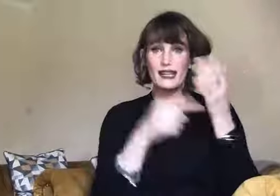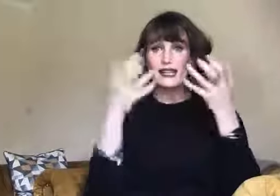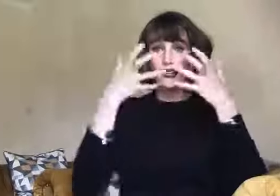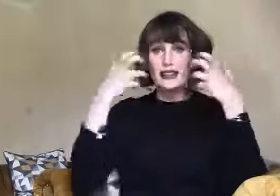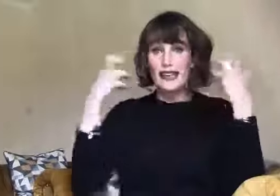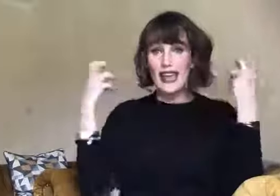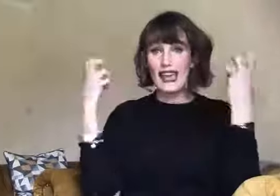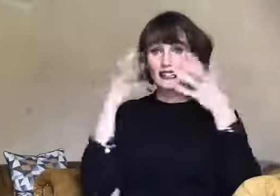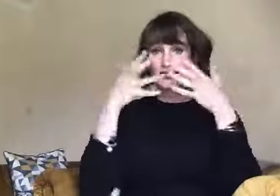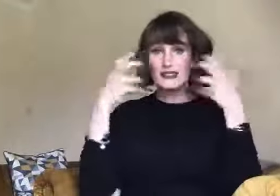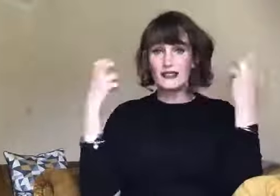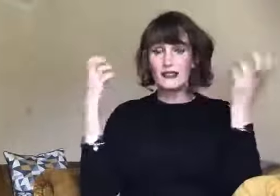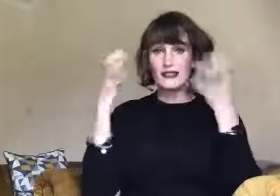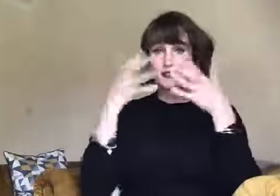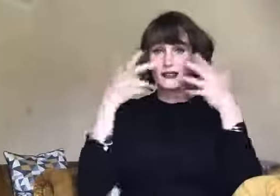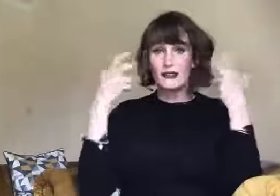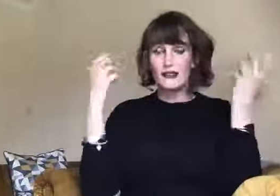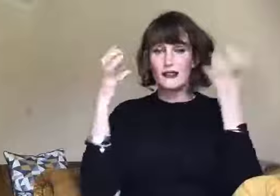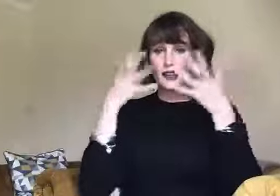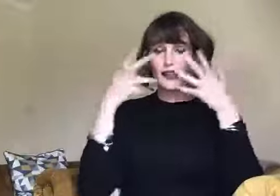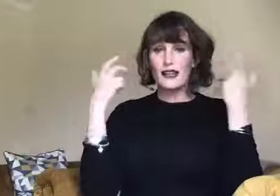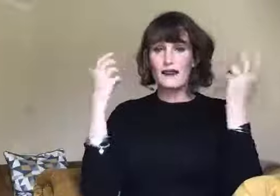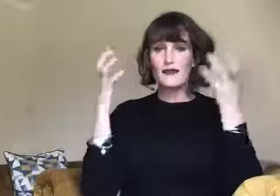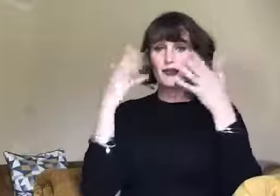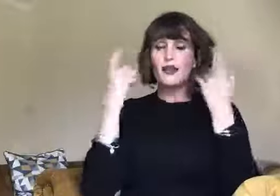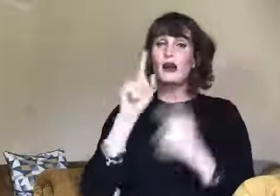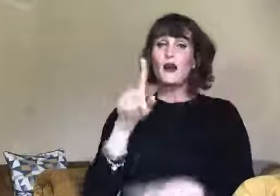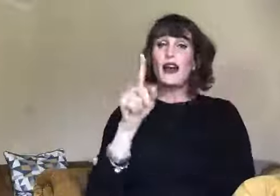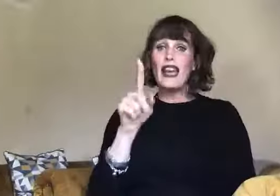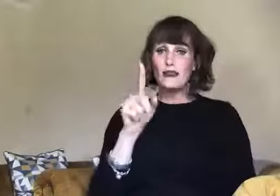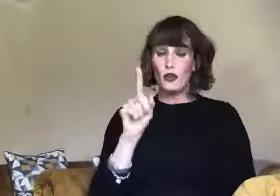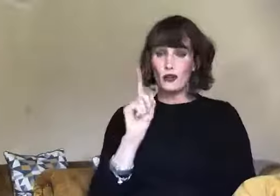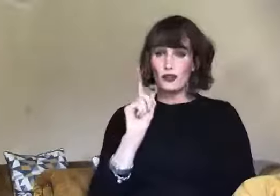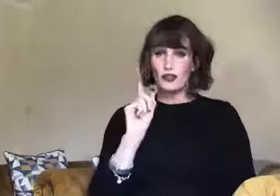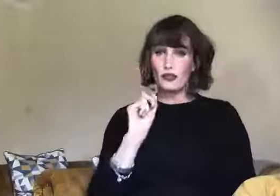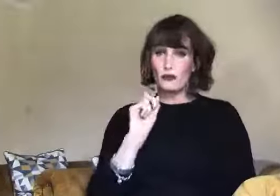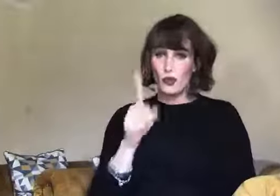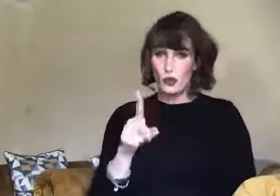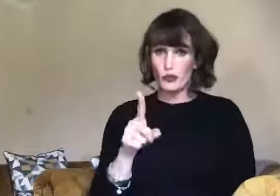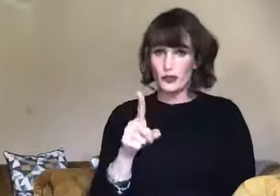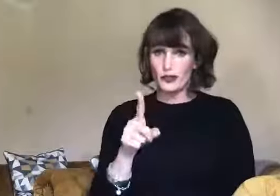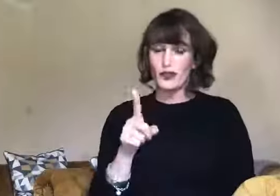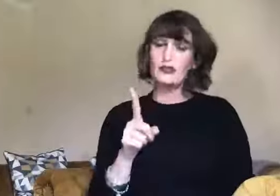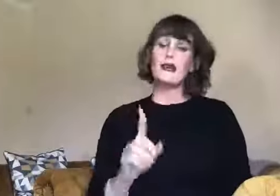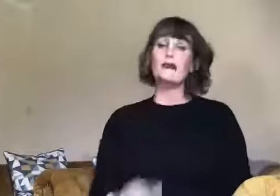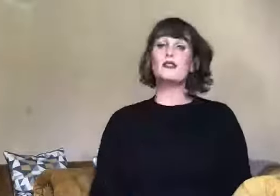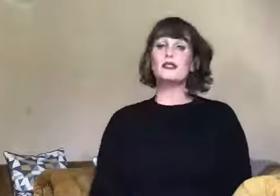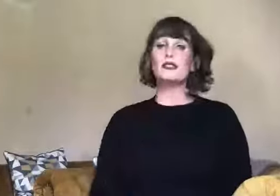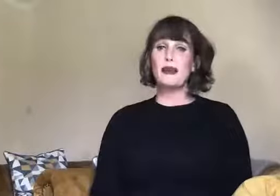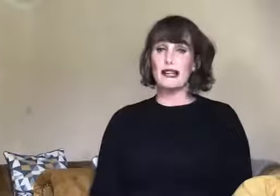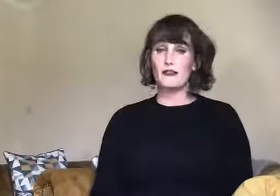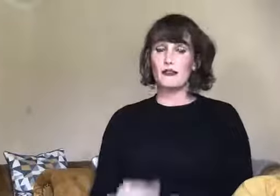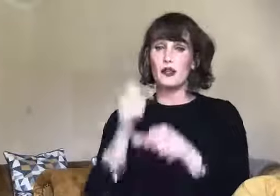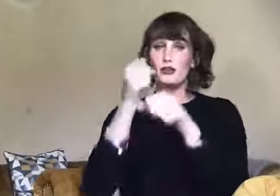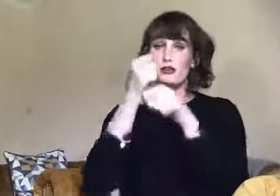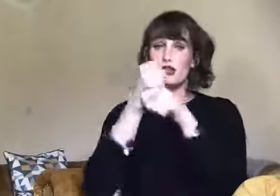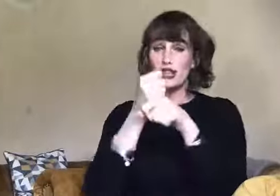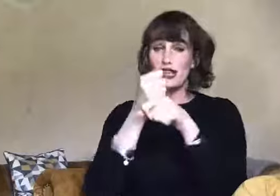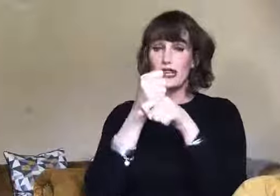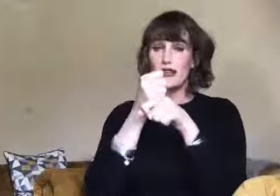C-A-T, cat. Okay, now I have got some goats. So let me do the spelling for you.